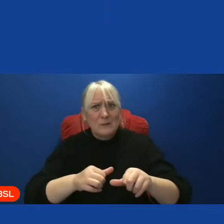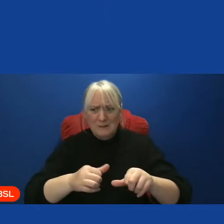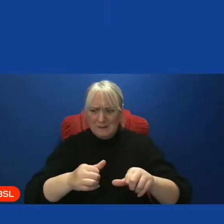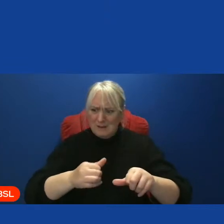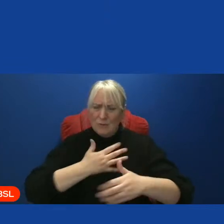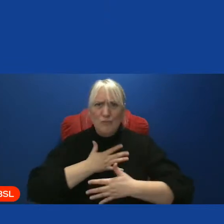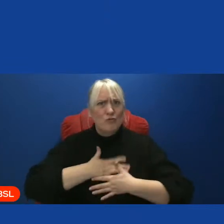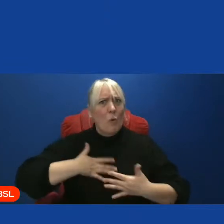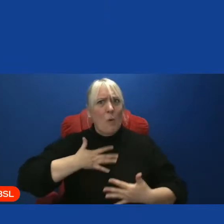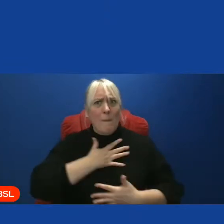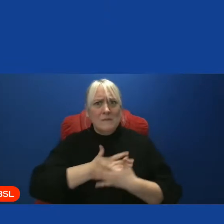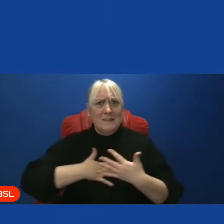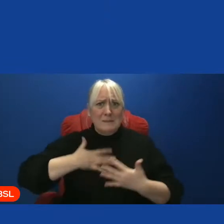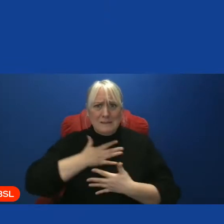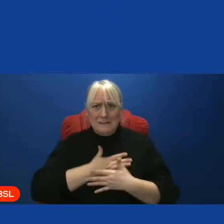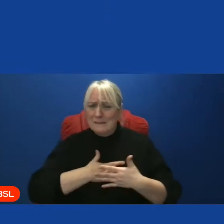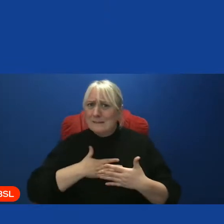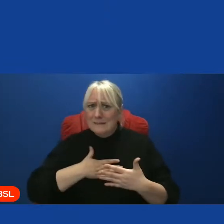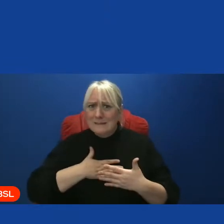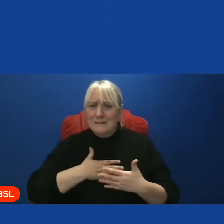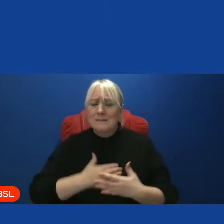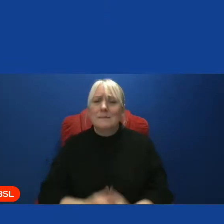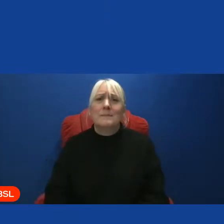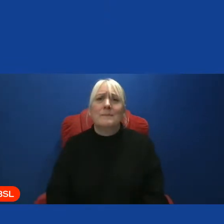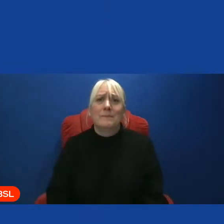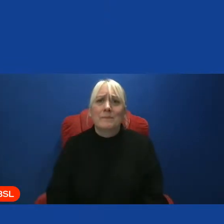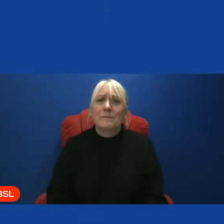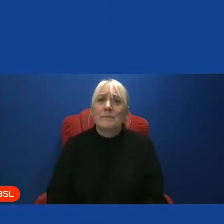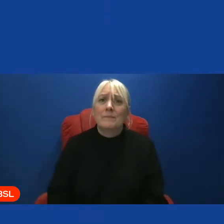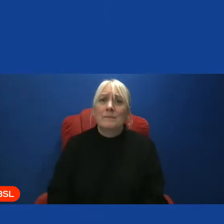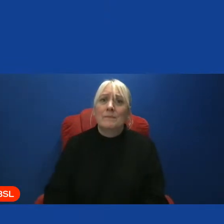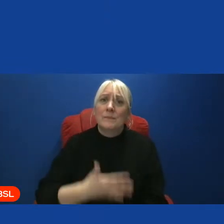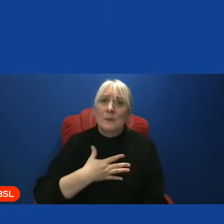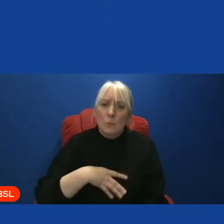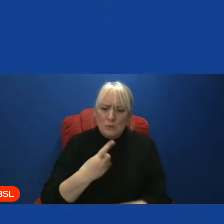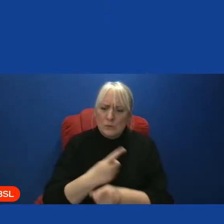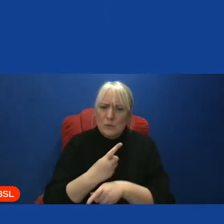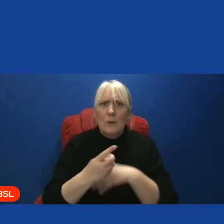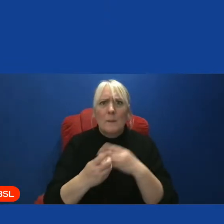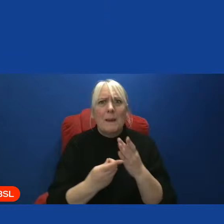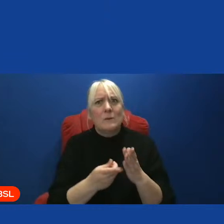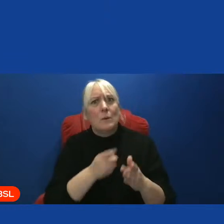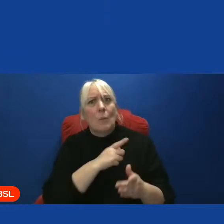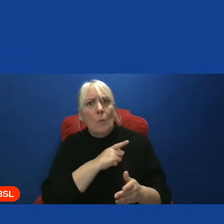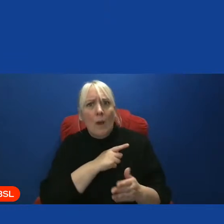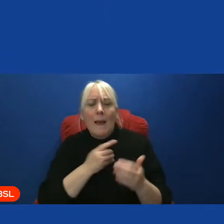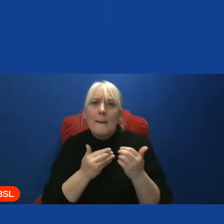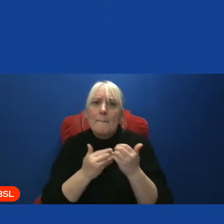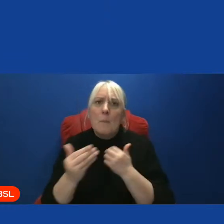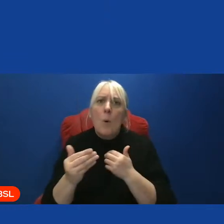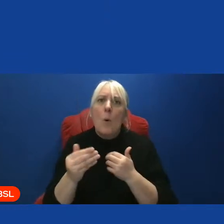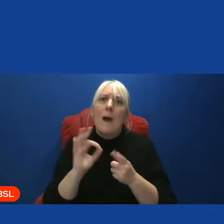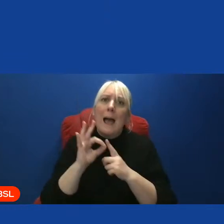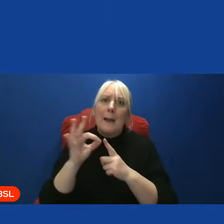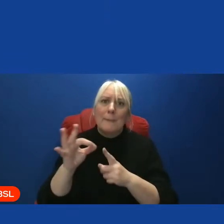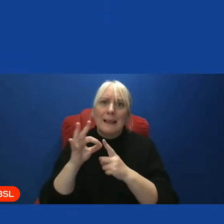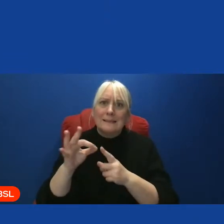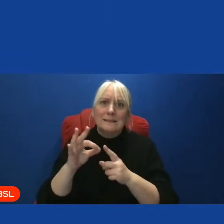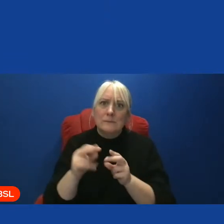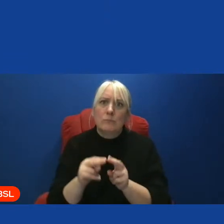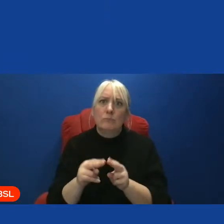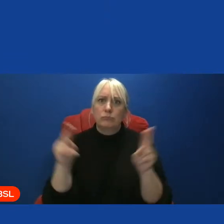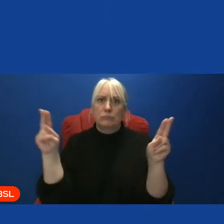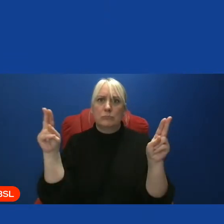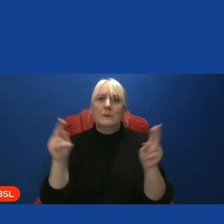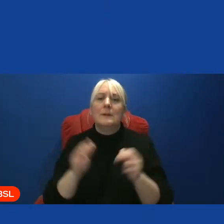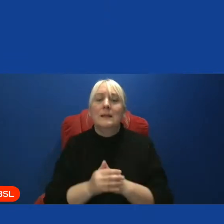And I wanted to address some of the causes of the increase in applicant numbers, because ministers and the